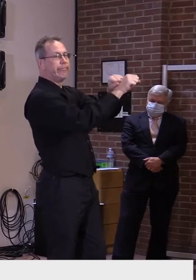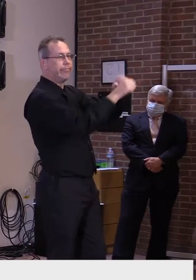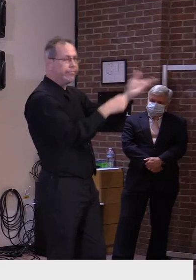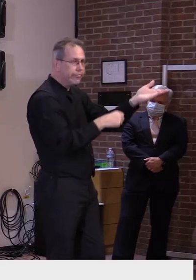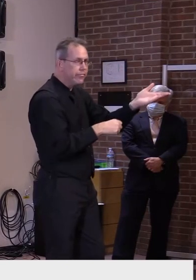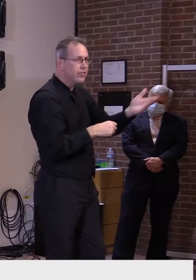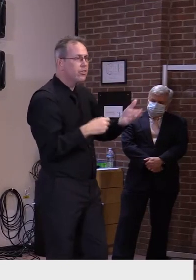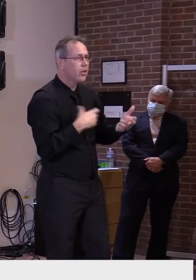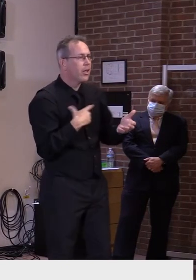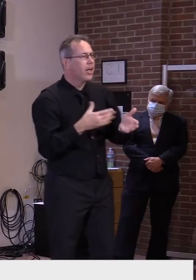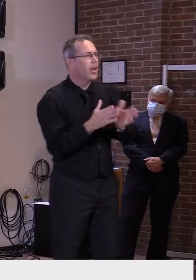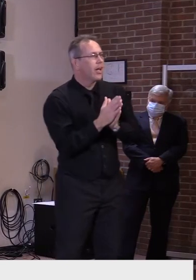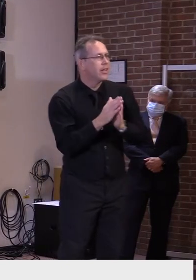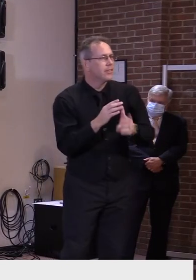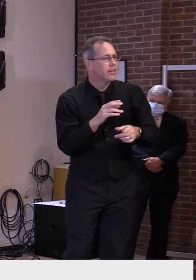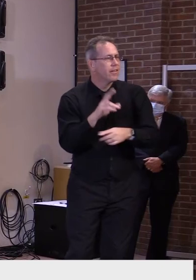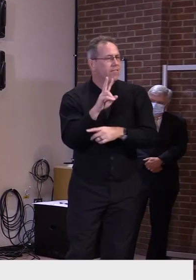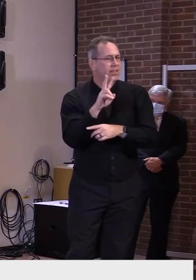me.